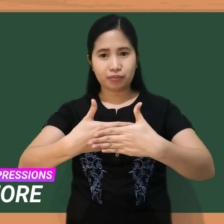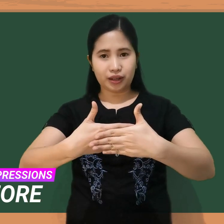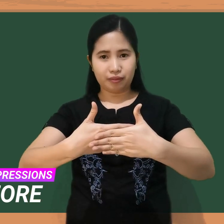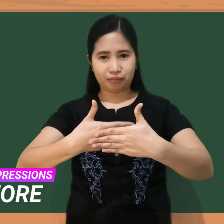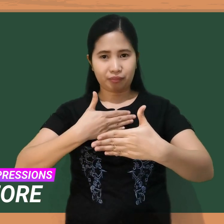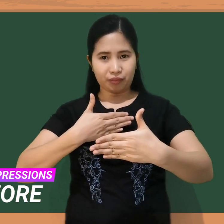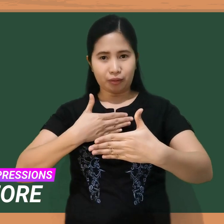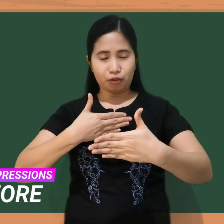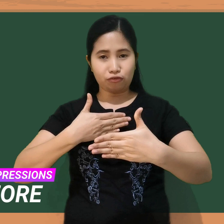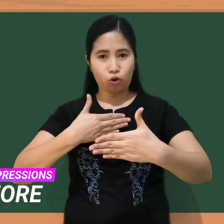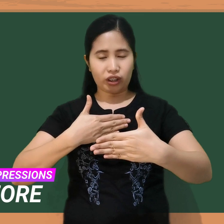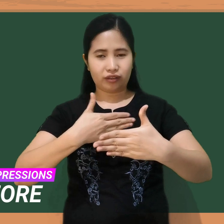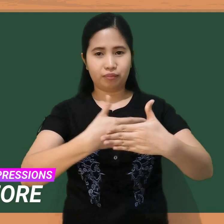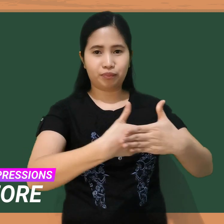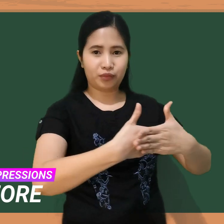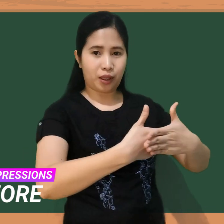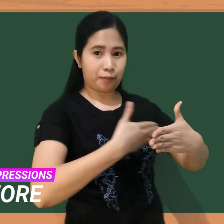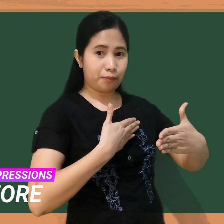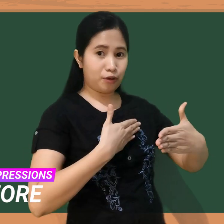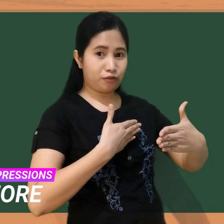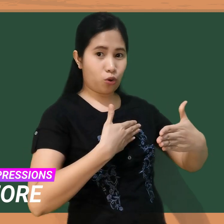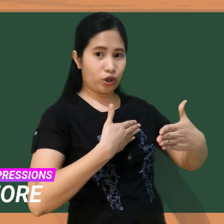Pound in. Before. Before.